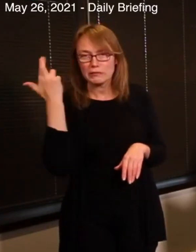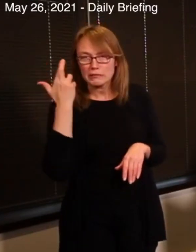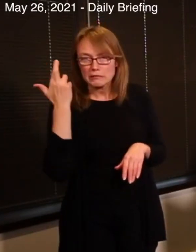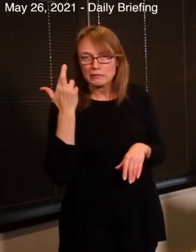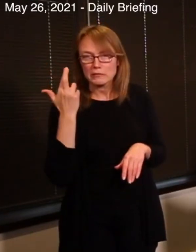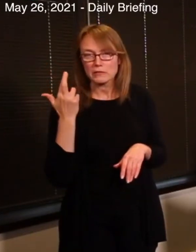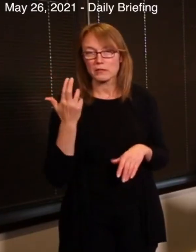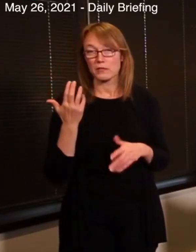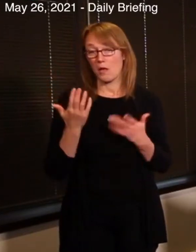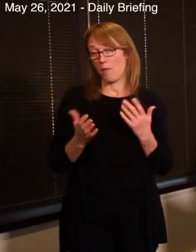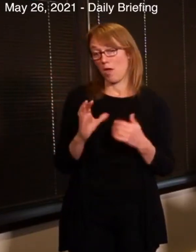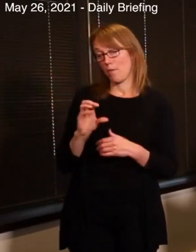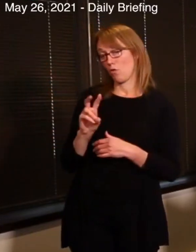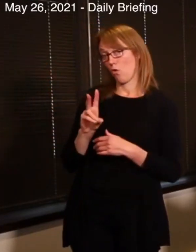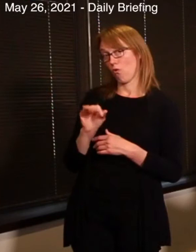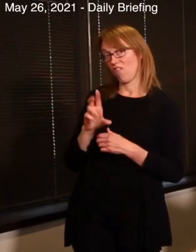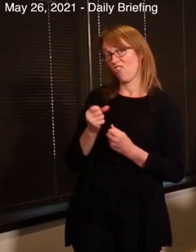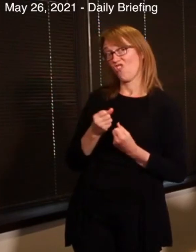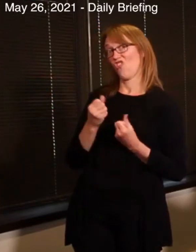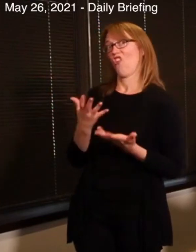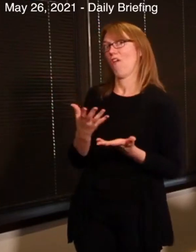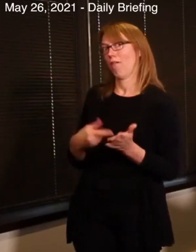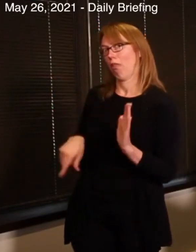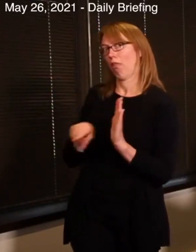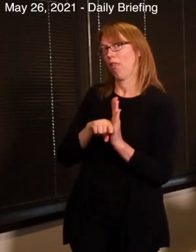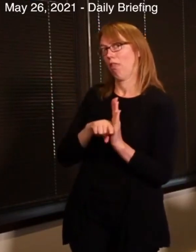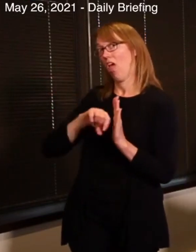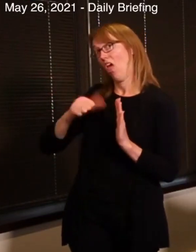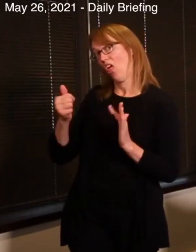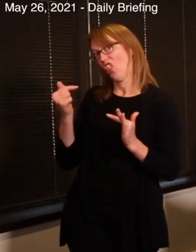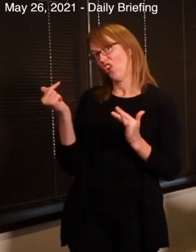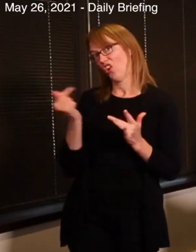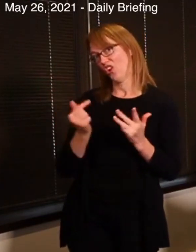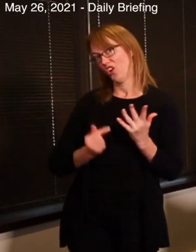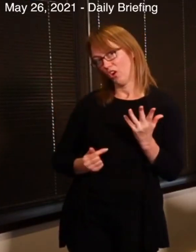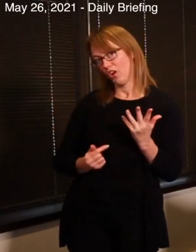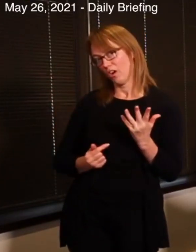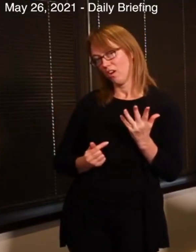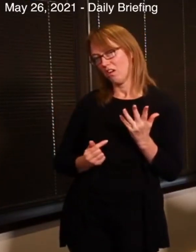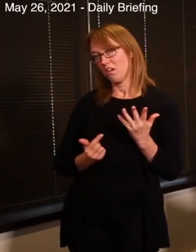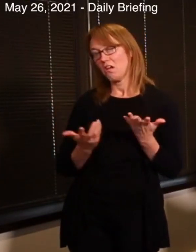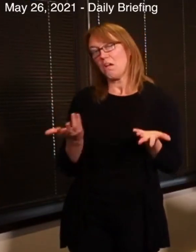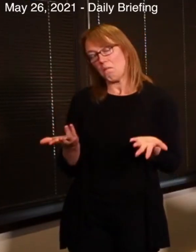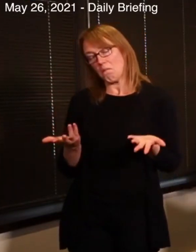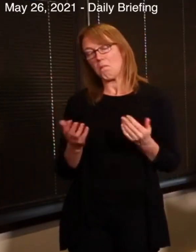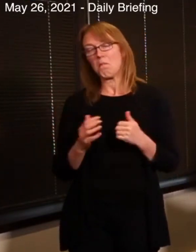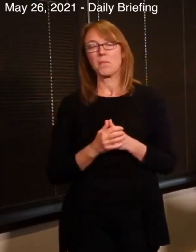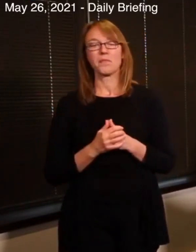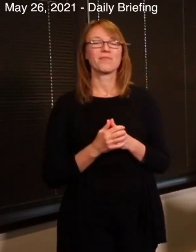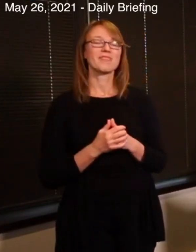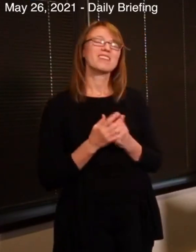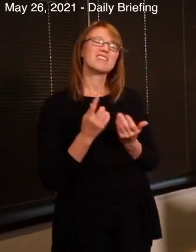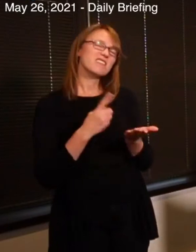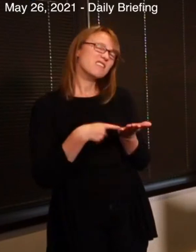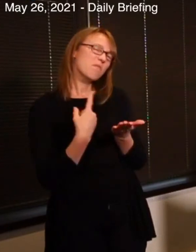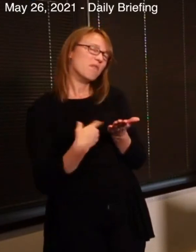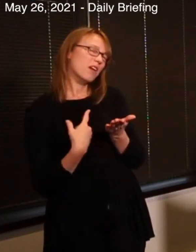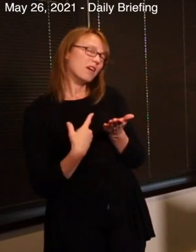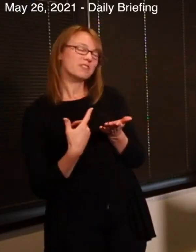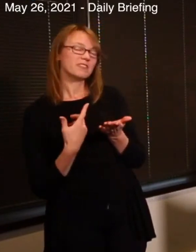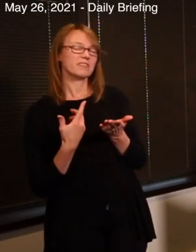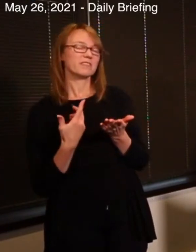hospital census, that really doesn't paint the entire picture of what the impact of COVID is on the healthcare